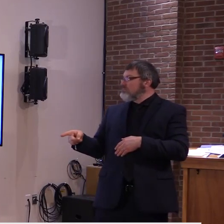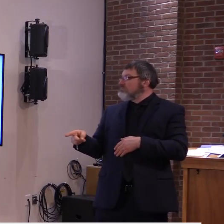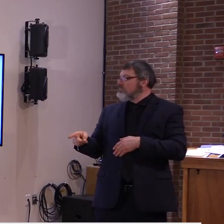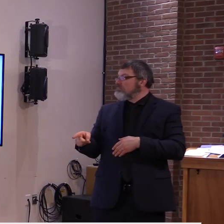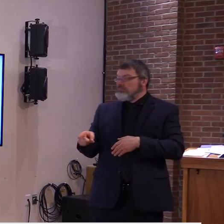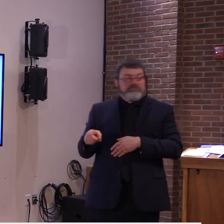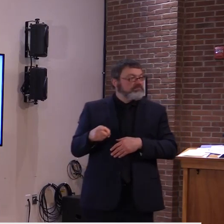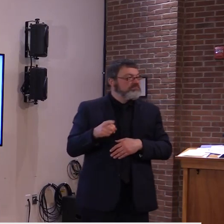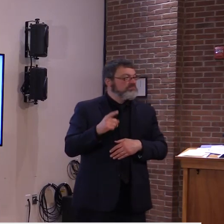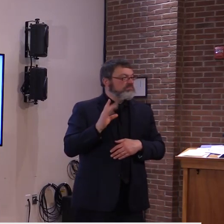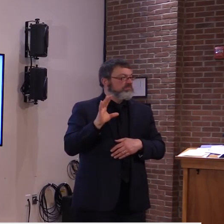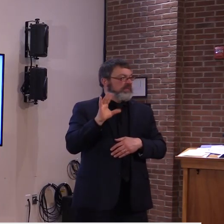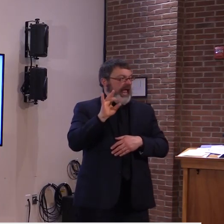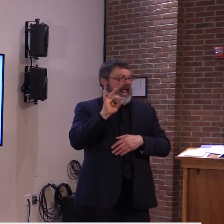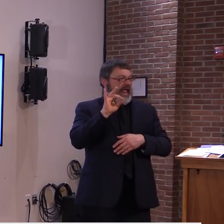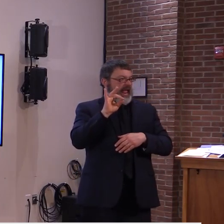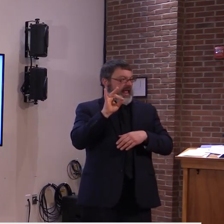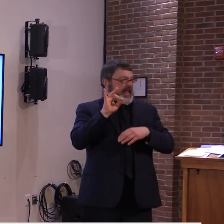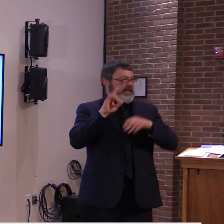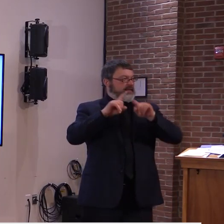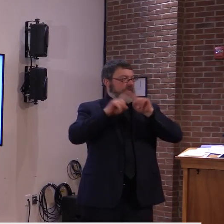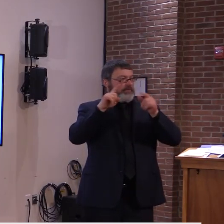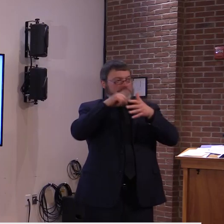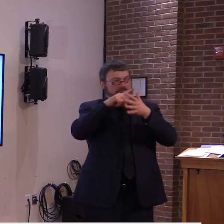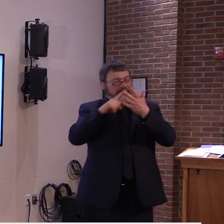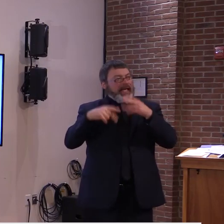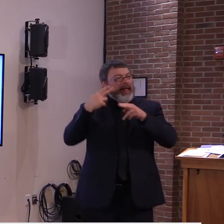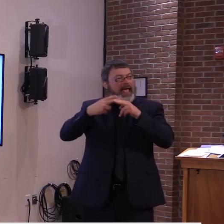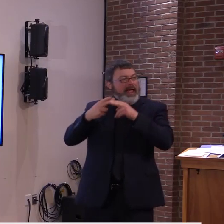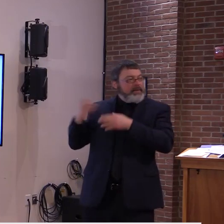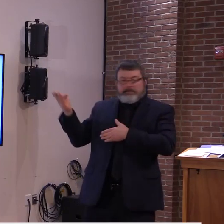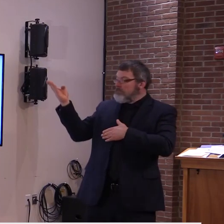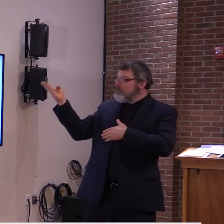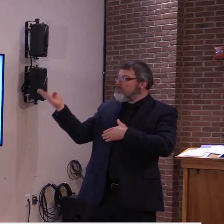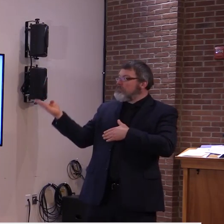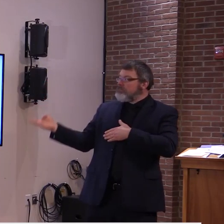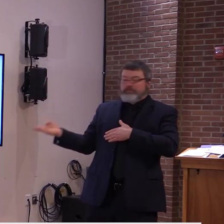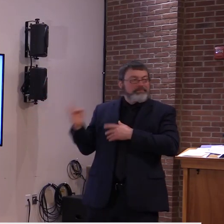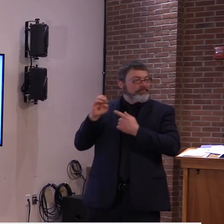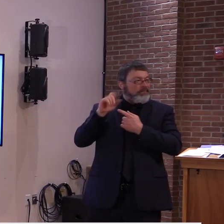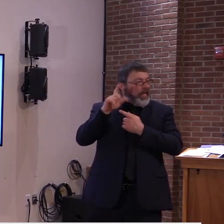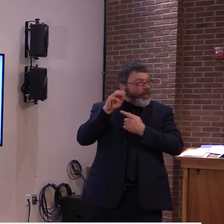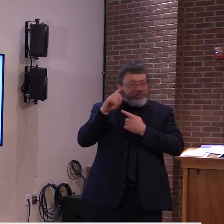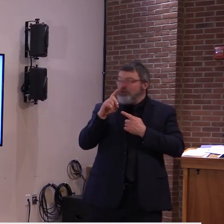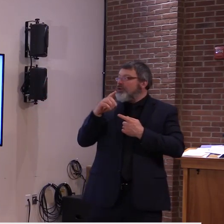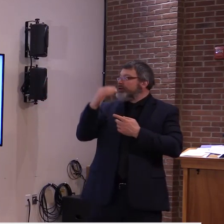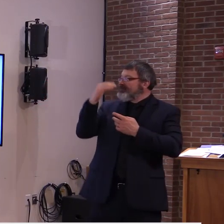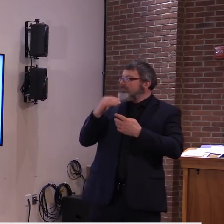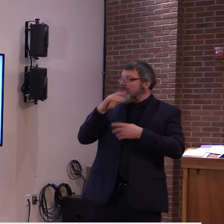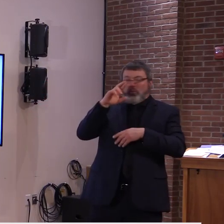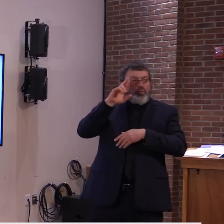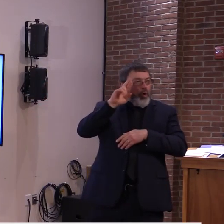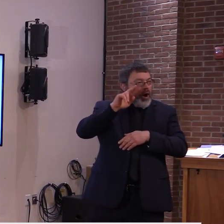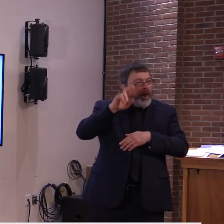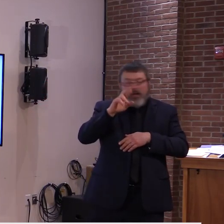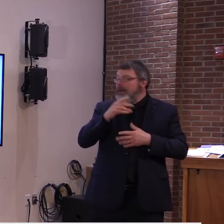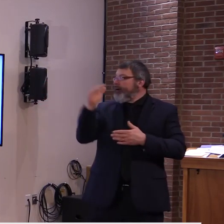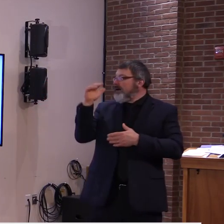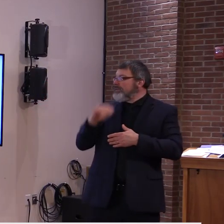8 facilities that have had the major outbreaks in the state. The majority of them are what we would